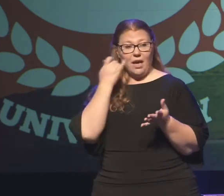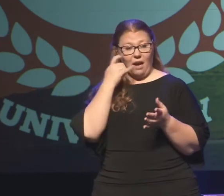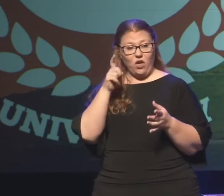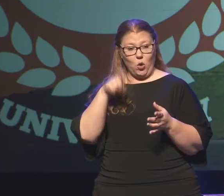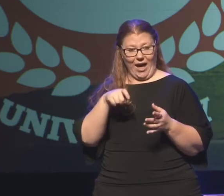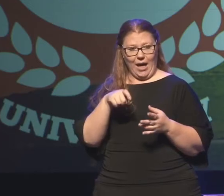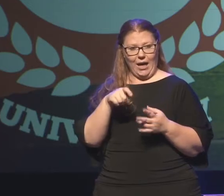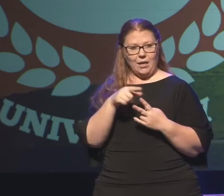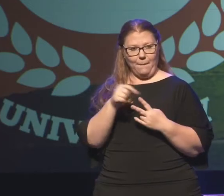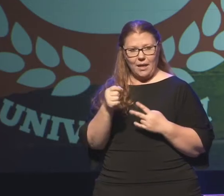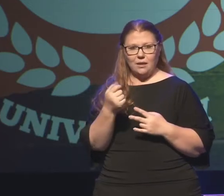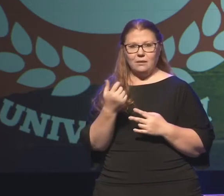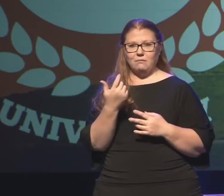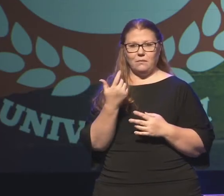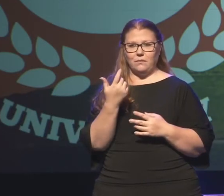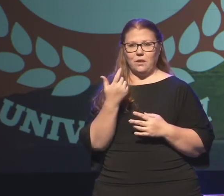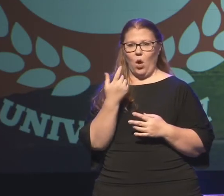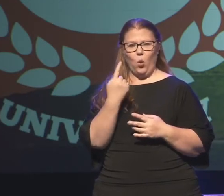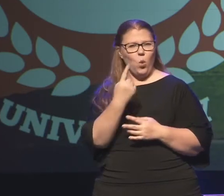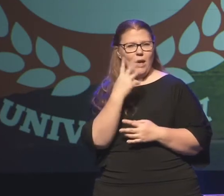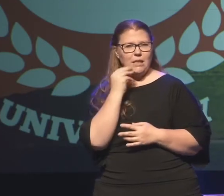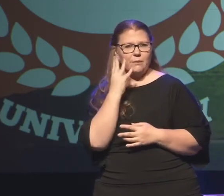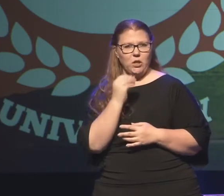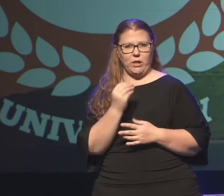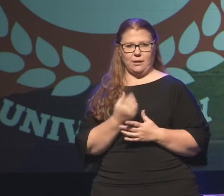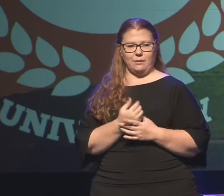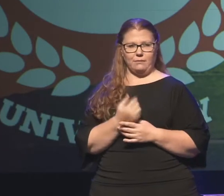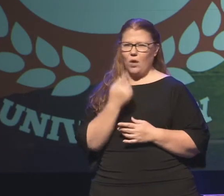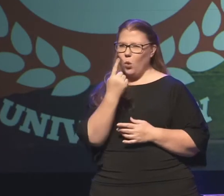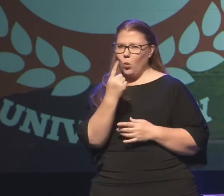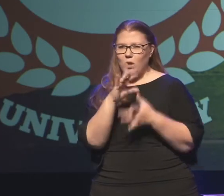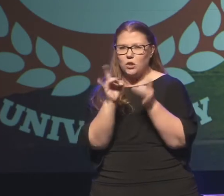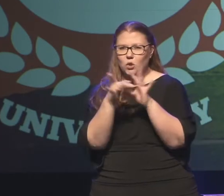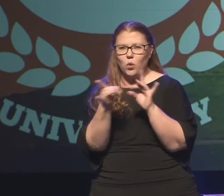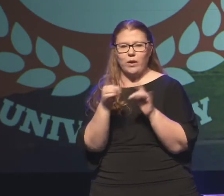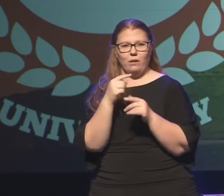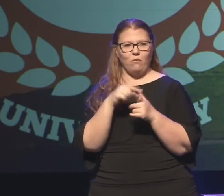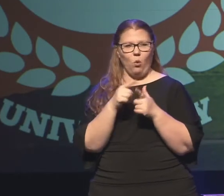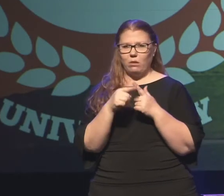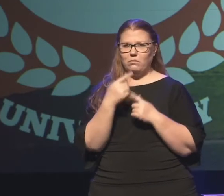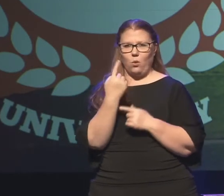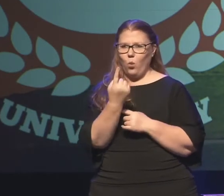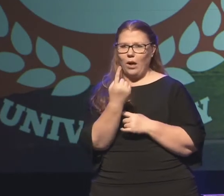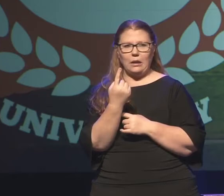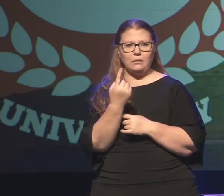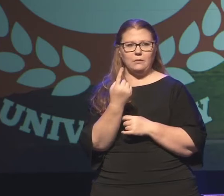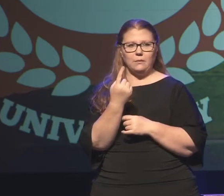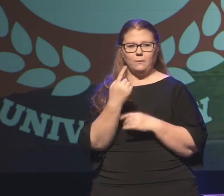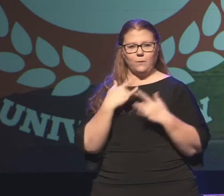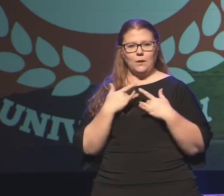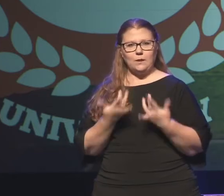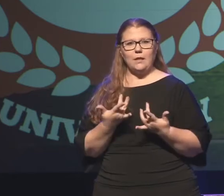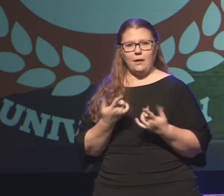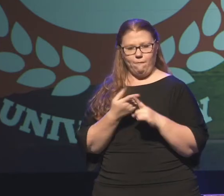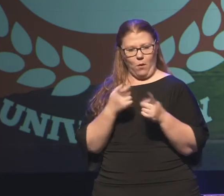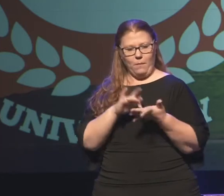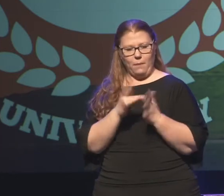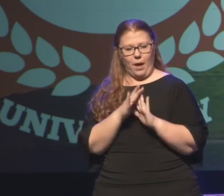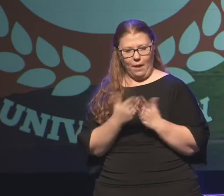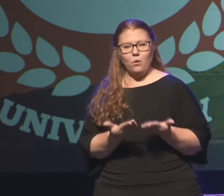pick a single experience, a single story, or a single incident out of the